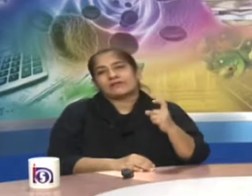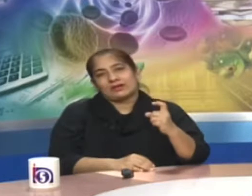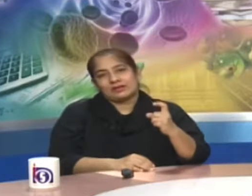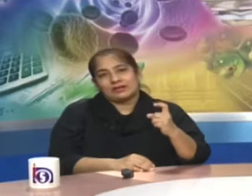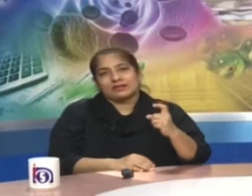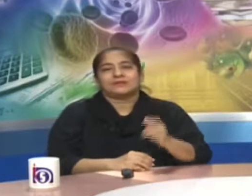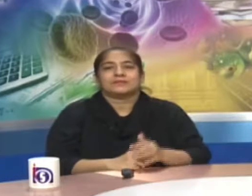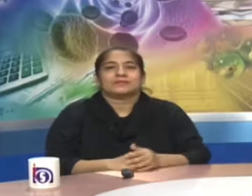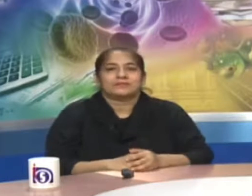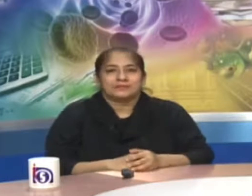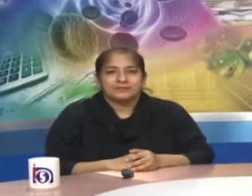1957.